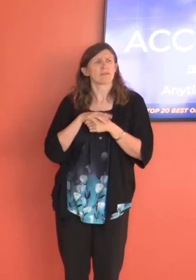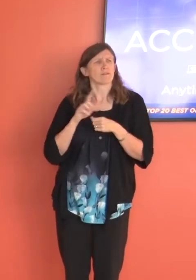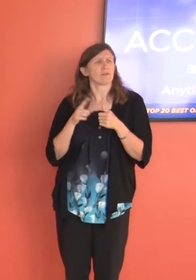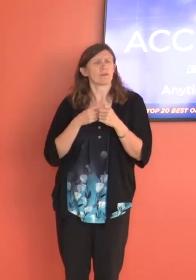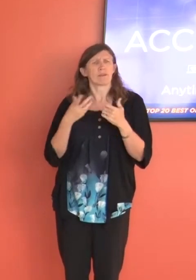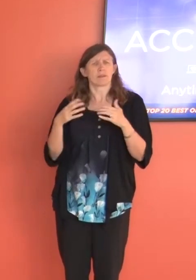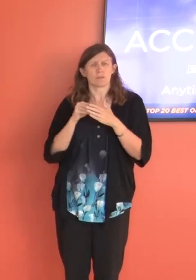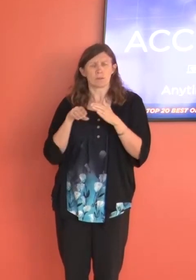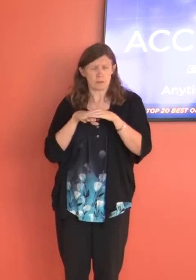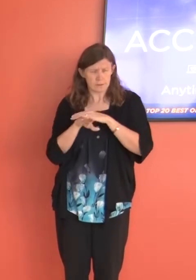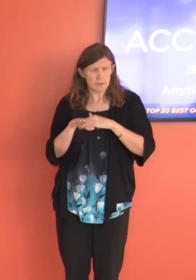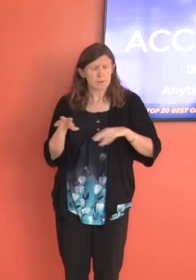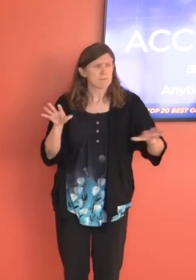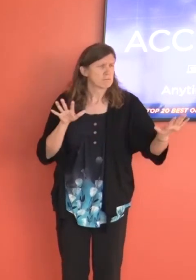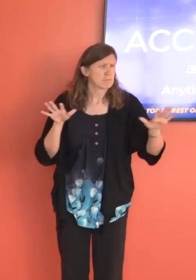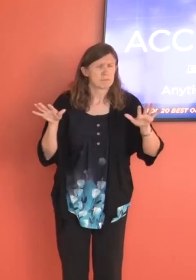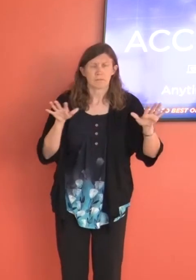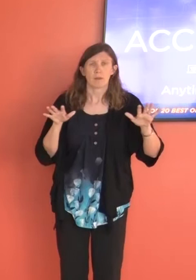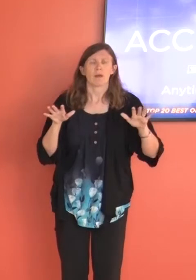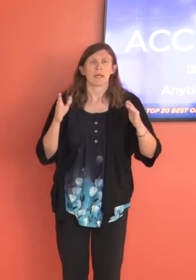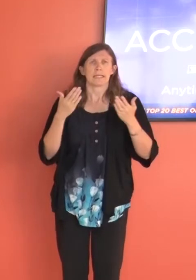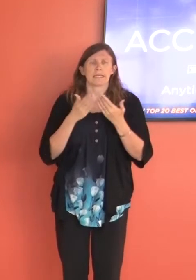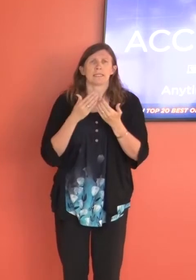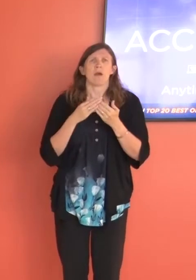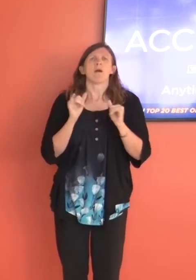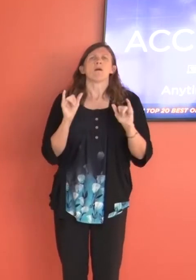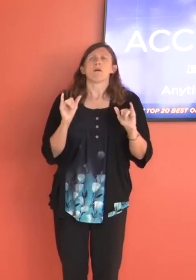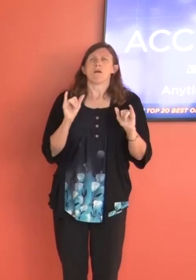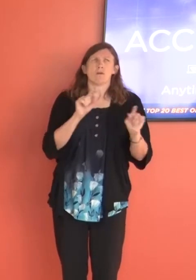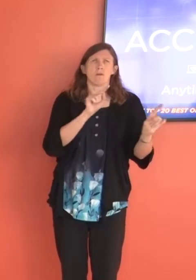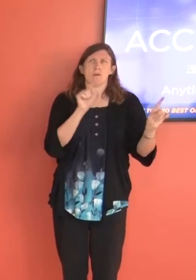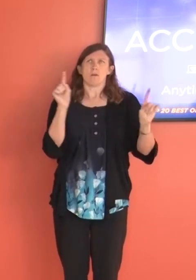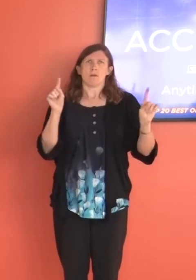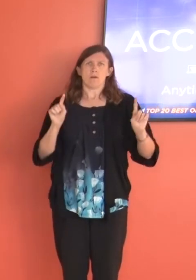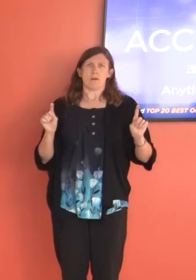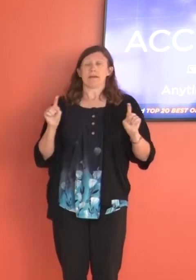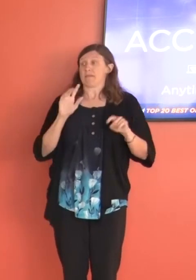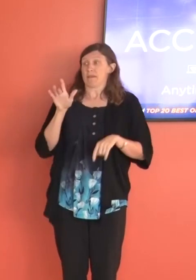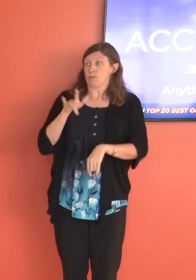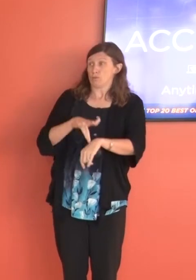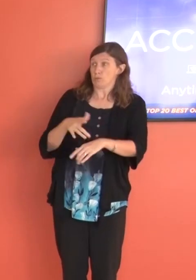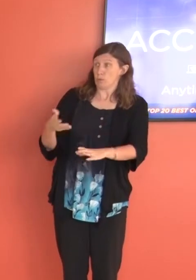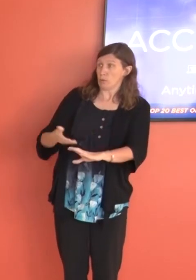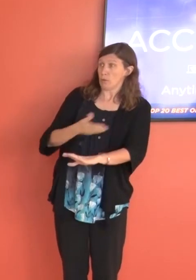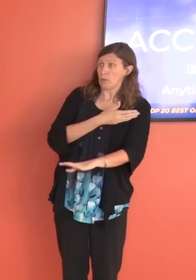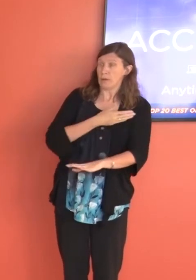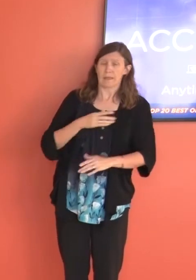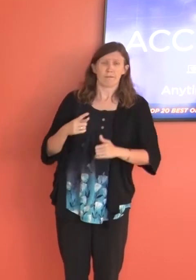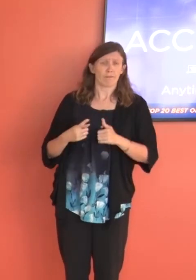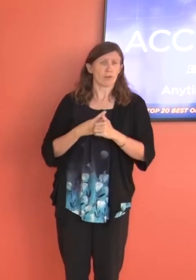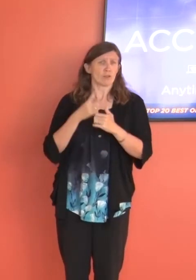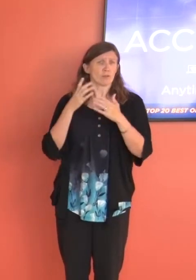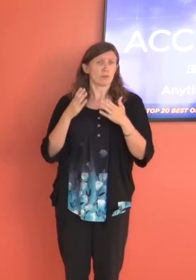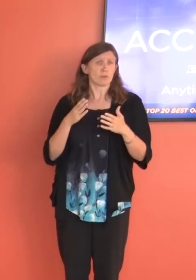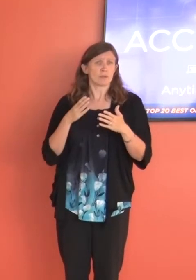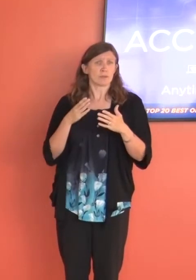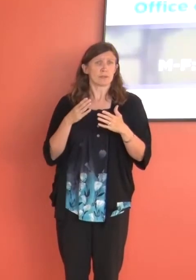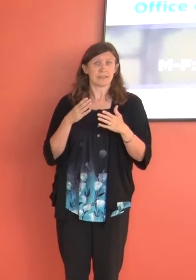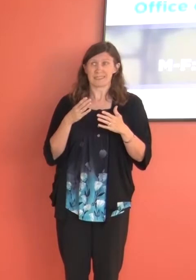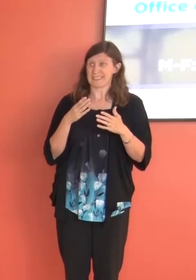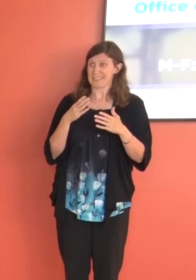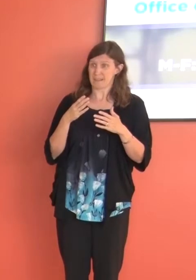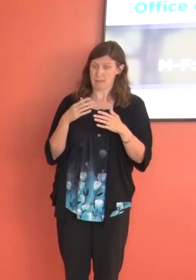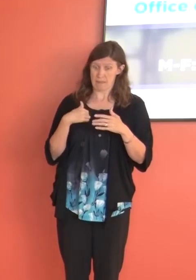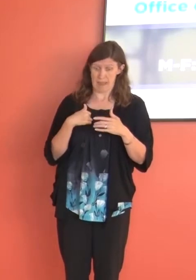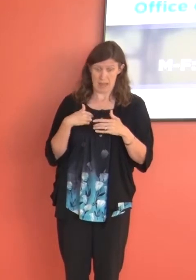easy for them when they come in, so they understand when they walk on campus, if they've never been here before. If you're the first person in your family to go